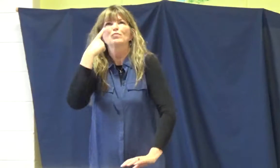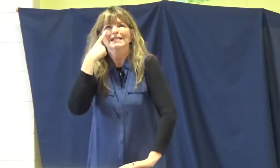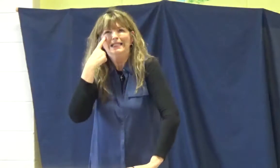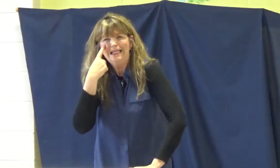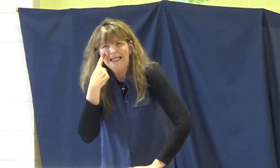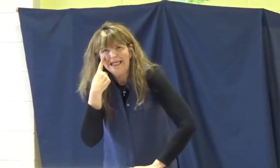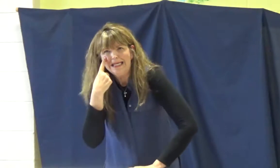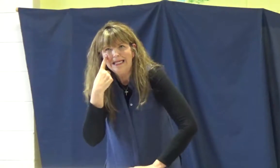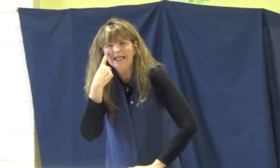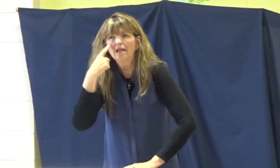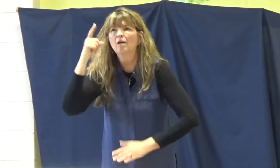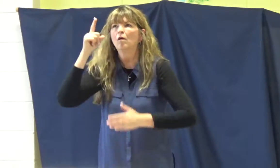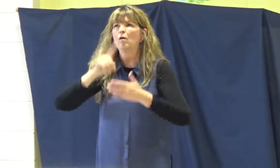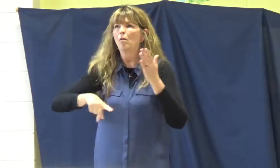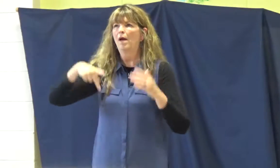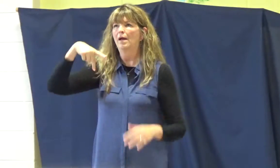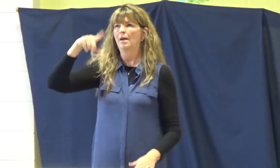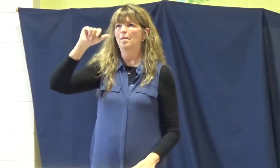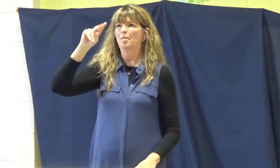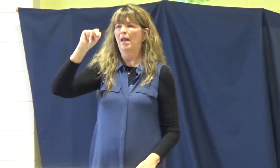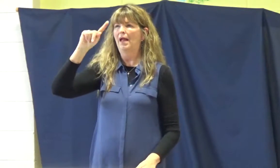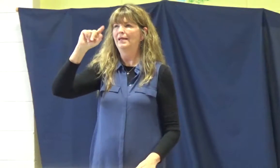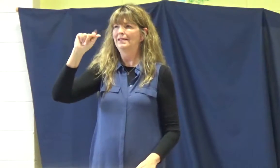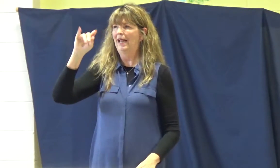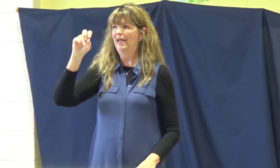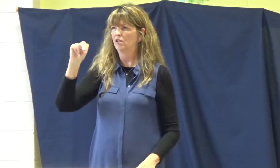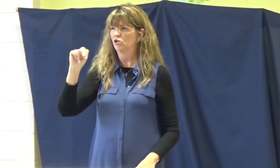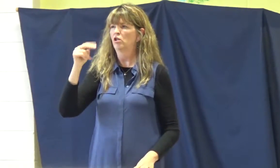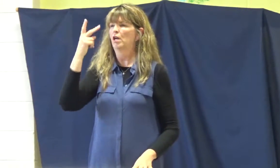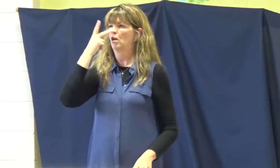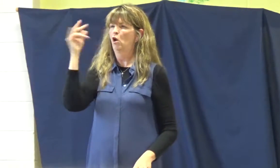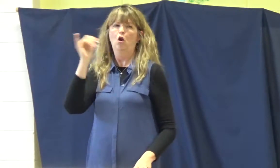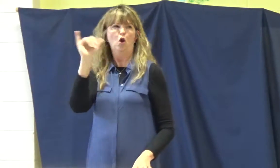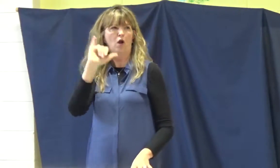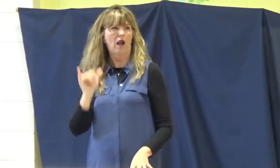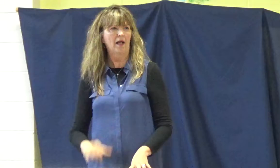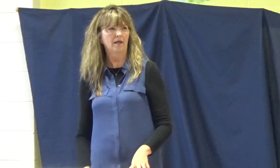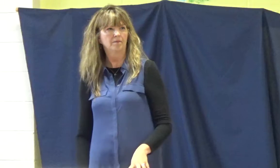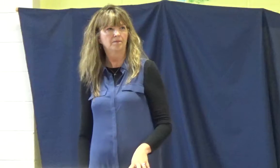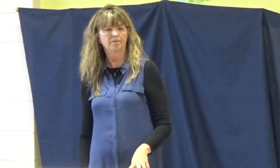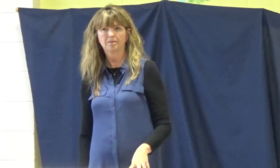I wanted to actually see what a plantation looked like.